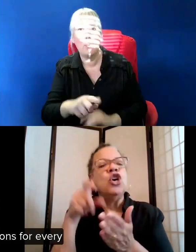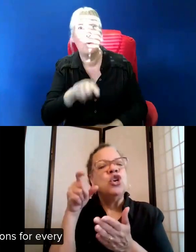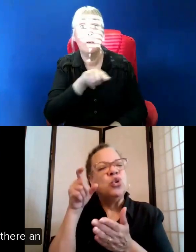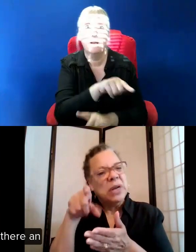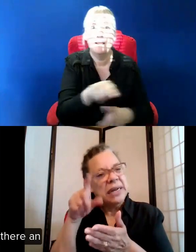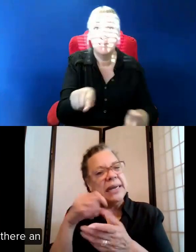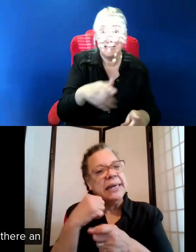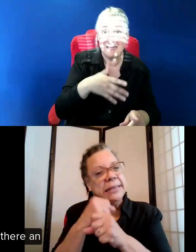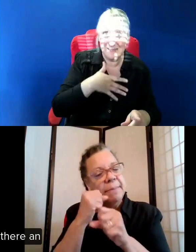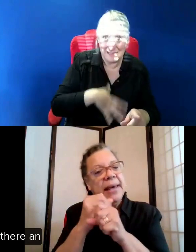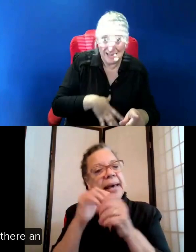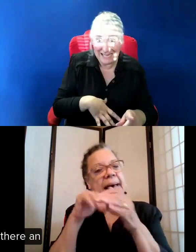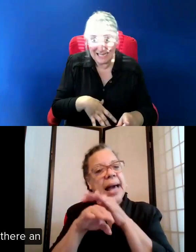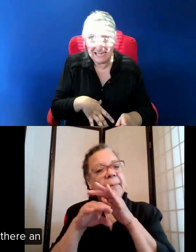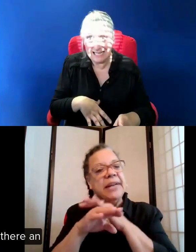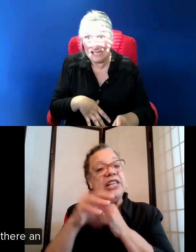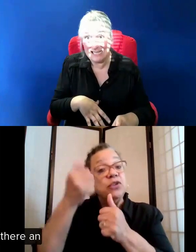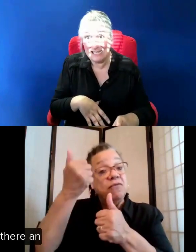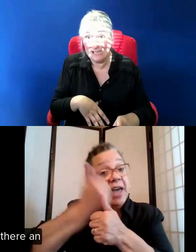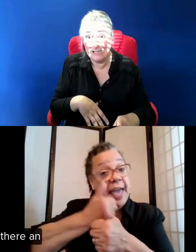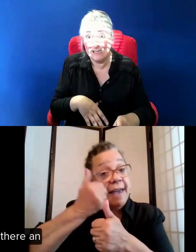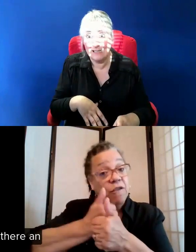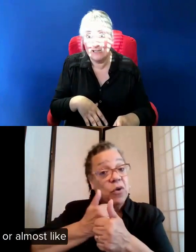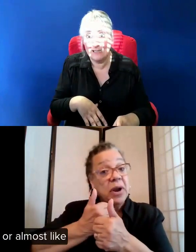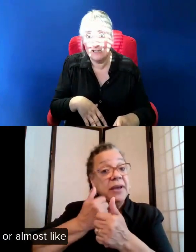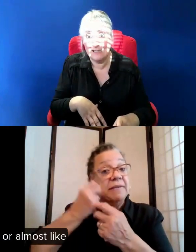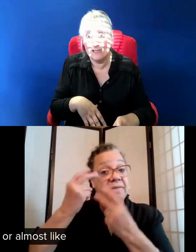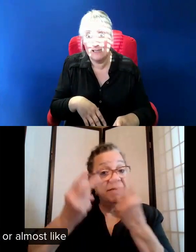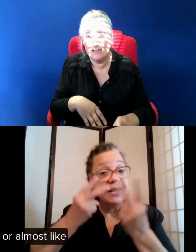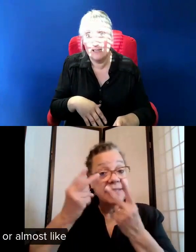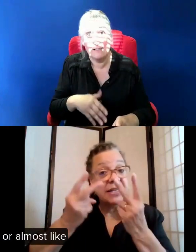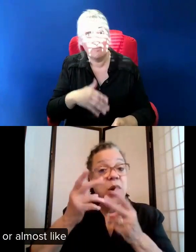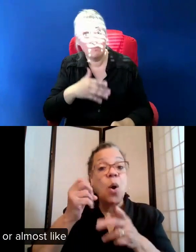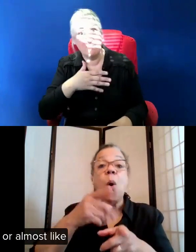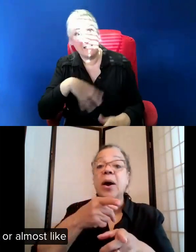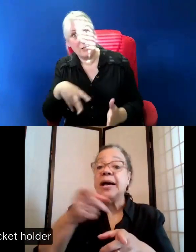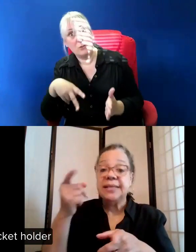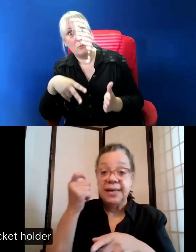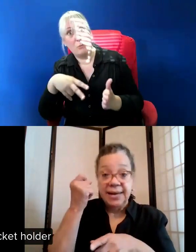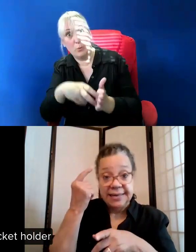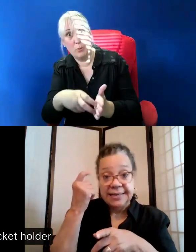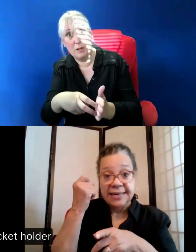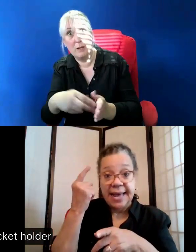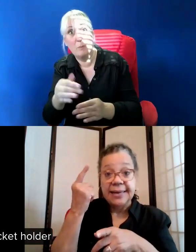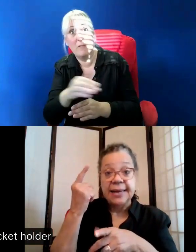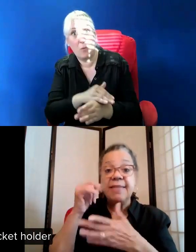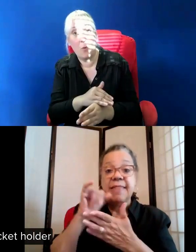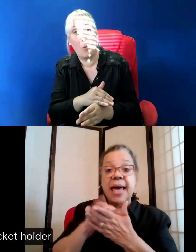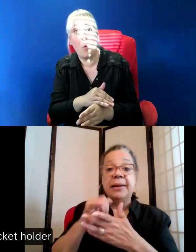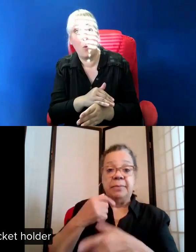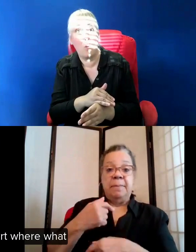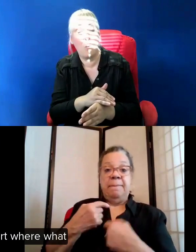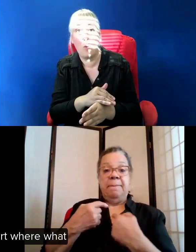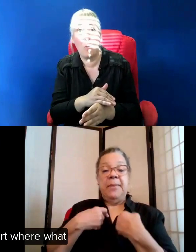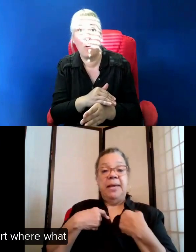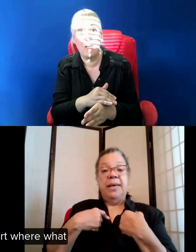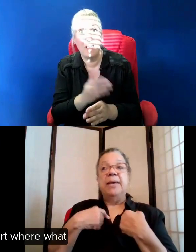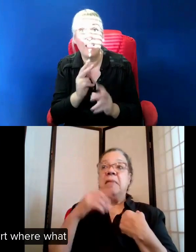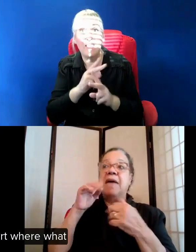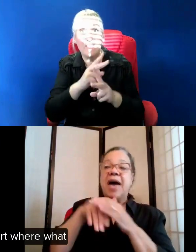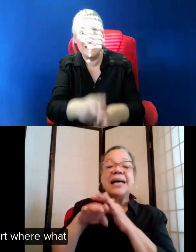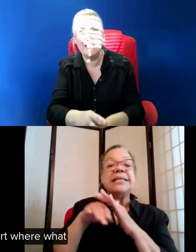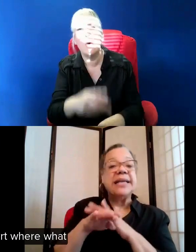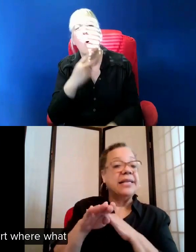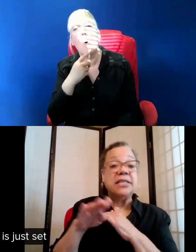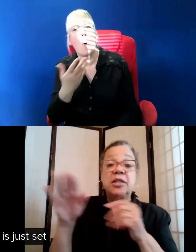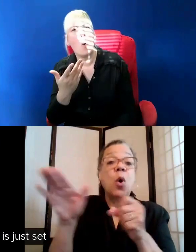for every visit, or is there like an understanding or almost like a season ticket holder access